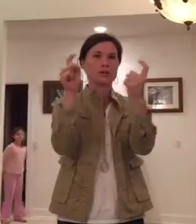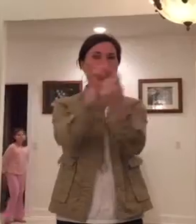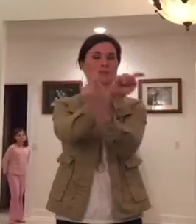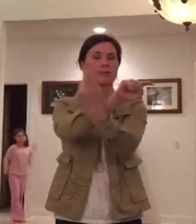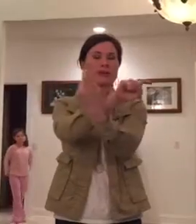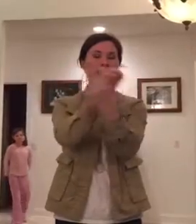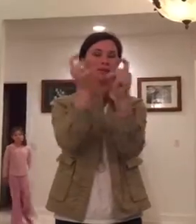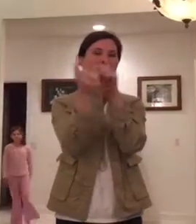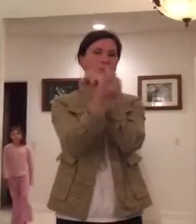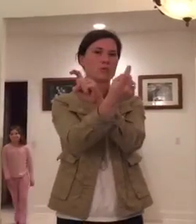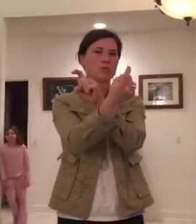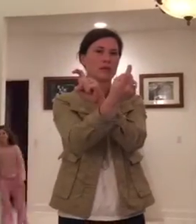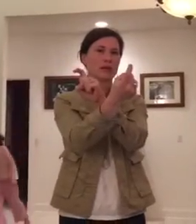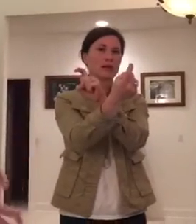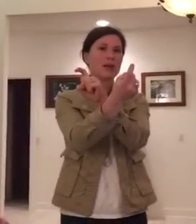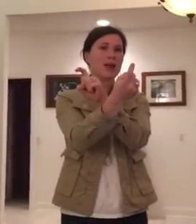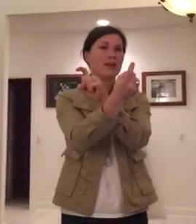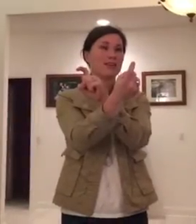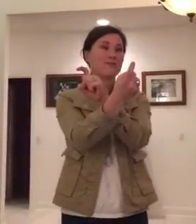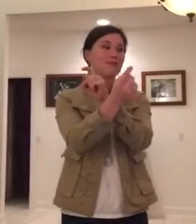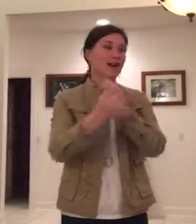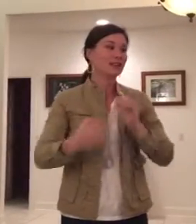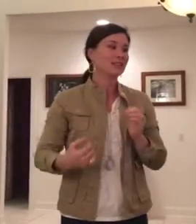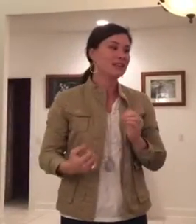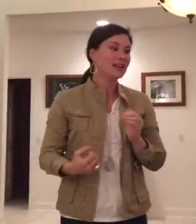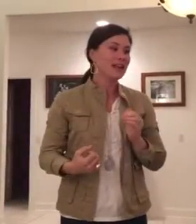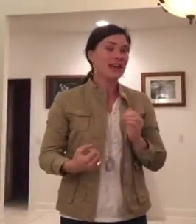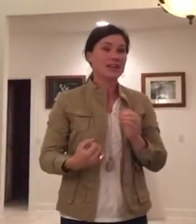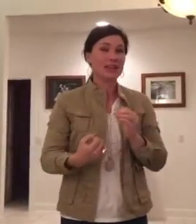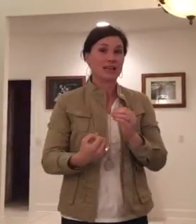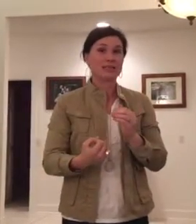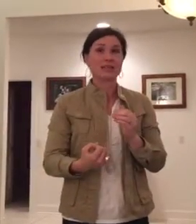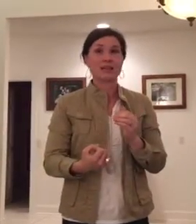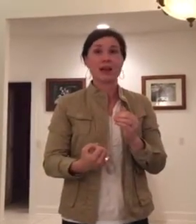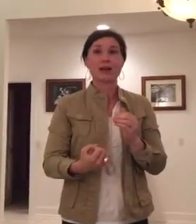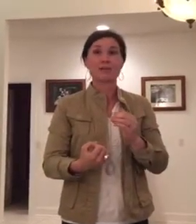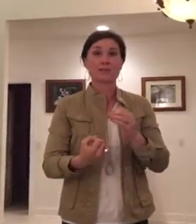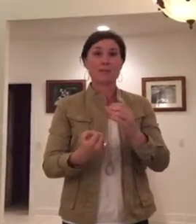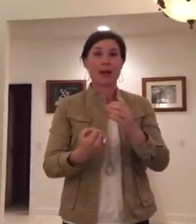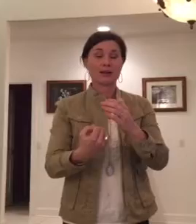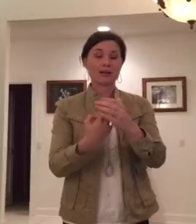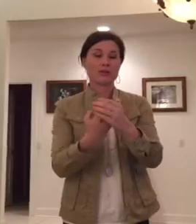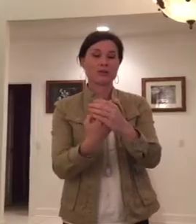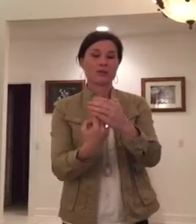fingers bent, metamorphic. And then finally, igneous, and that comes from magma, so you're